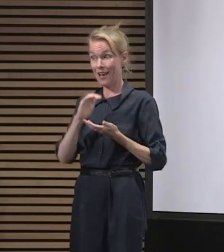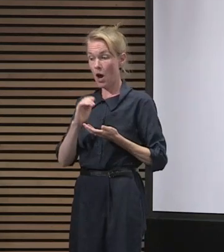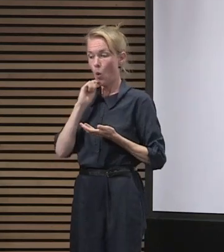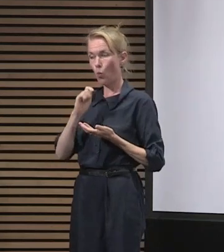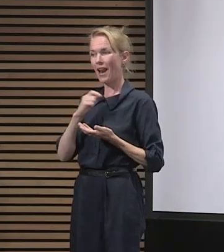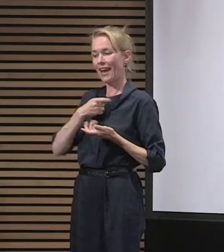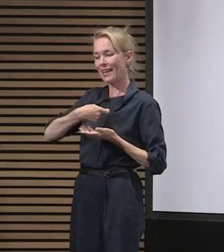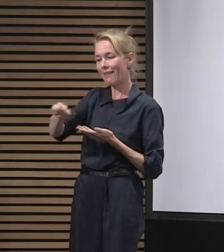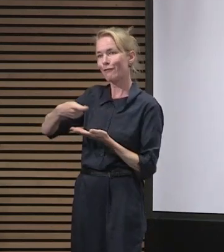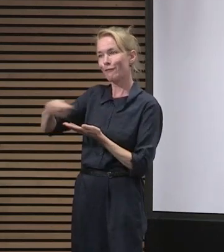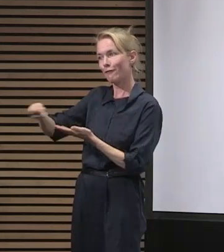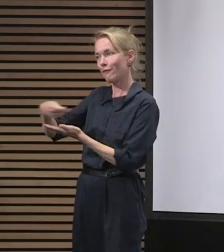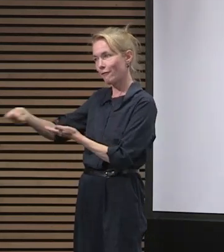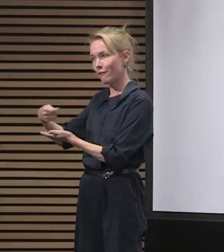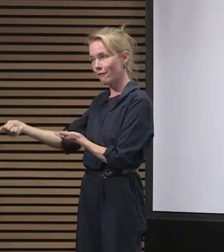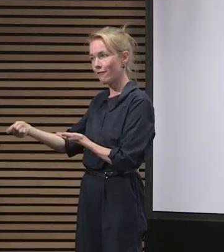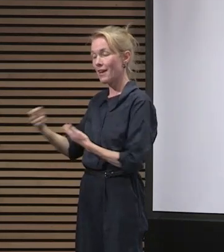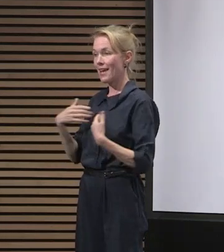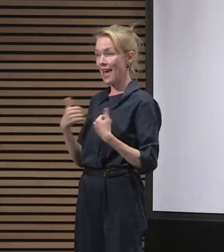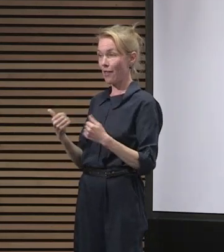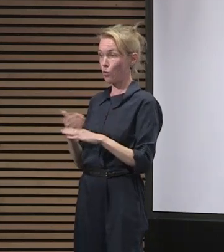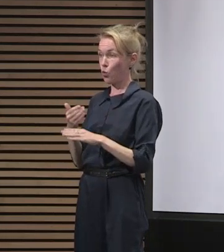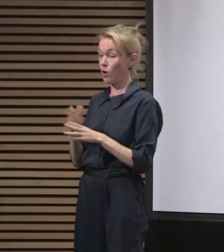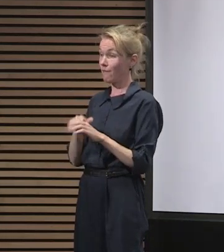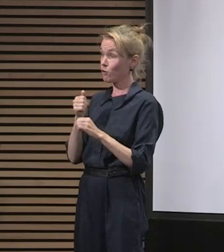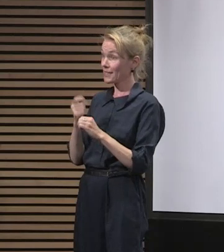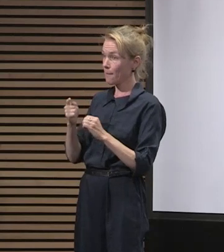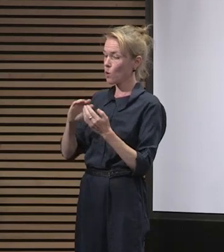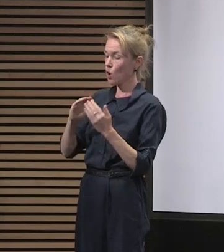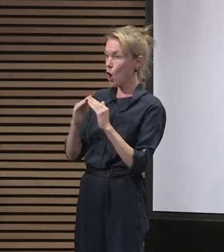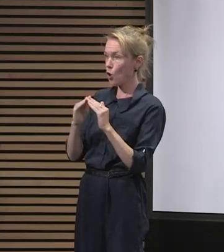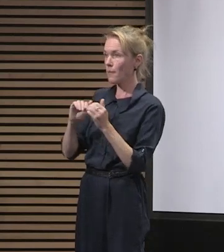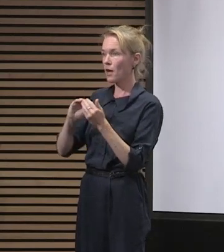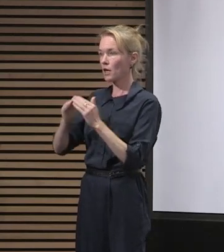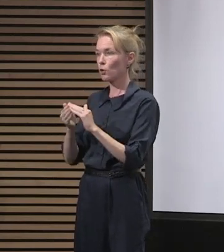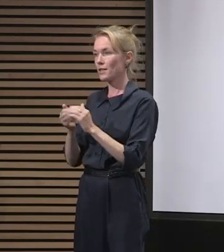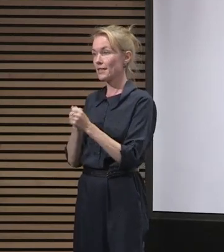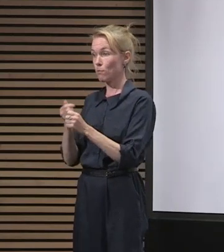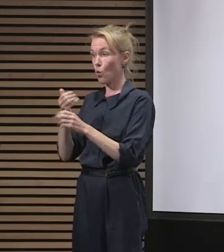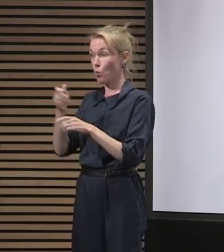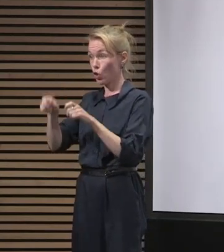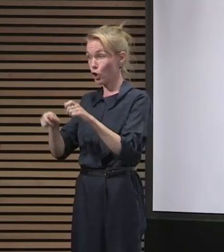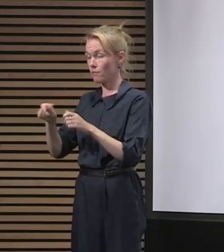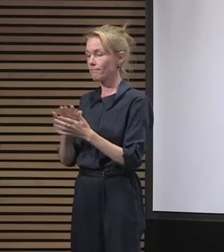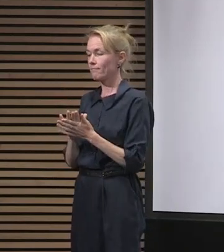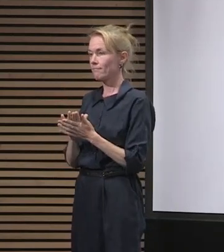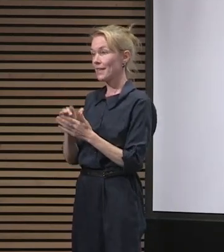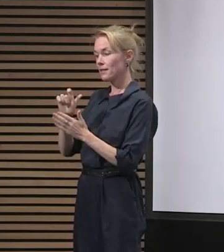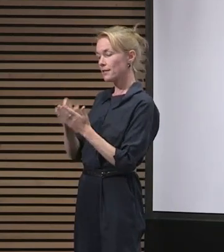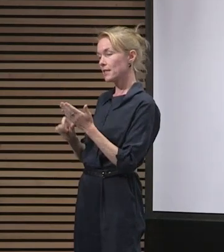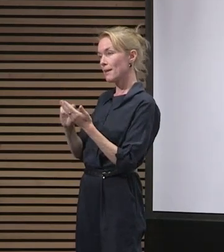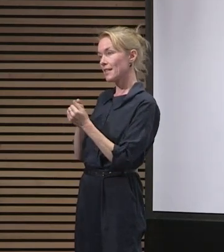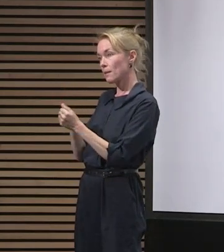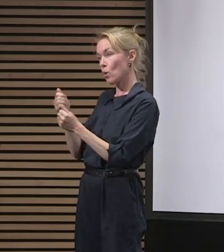a range of organisations, including our home and community support workers and disability support workers,